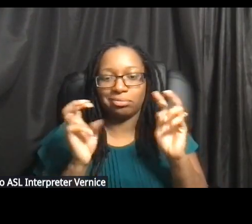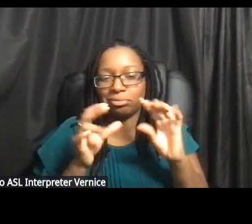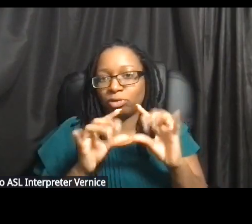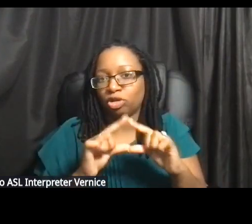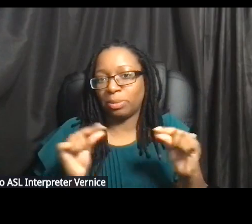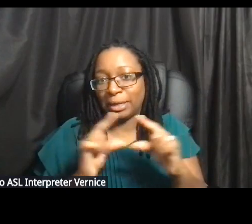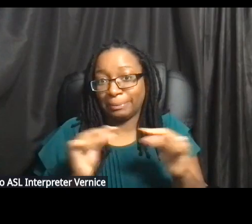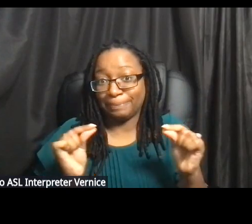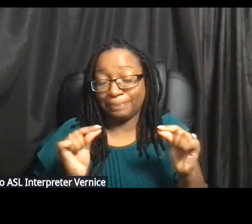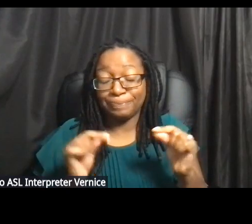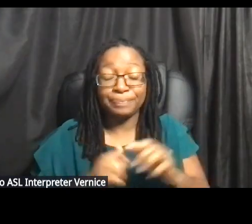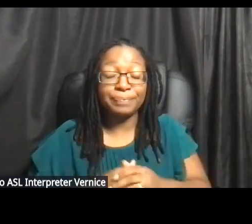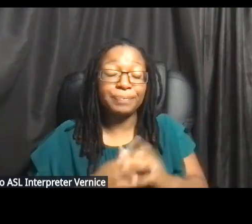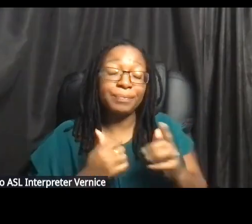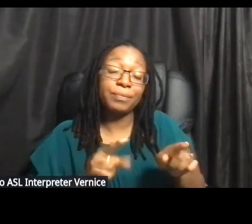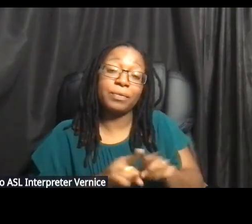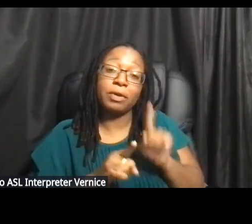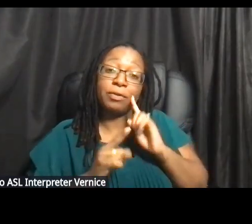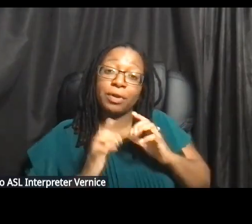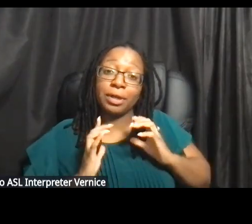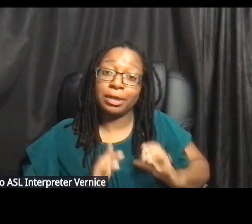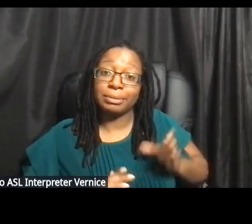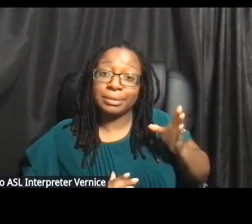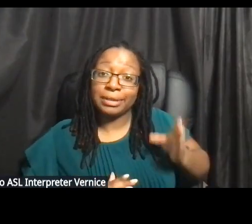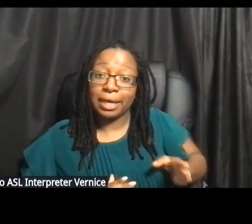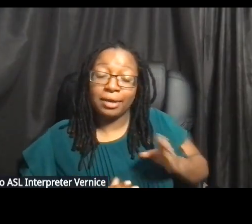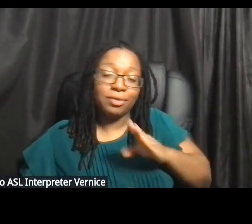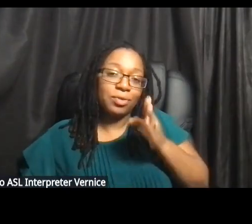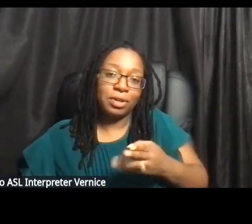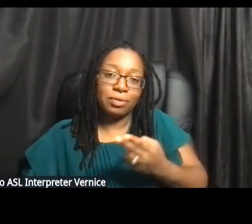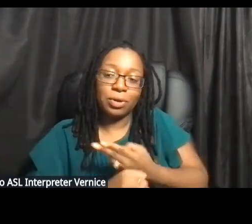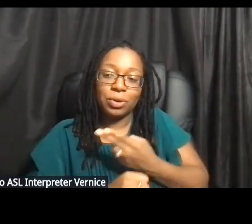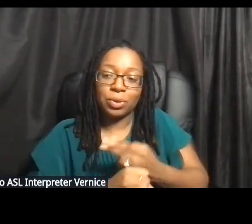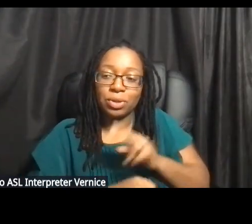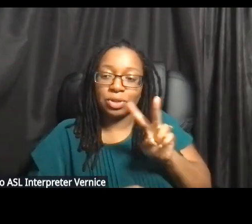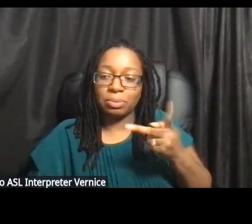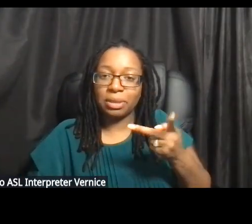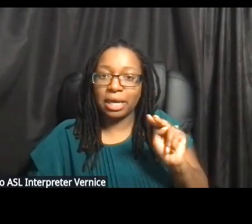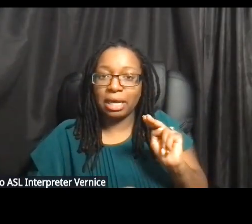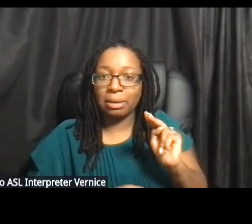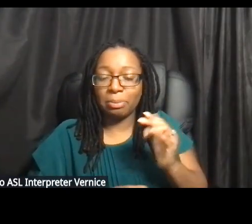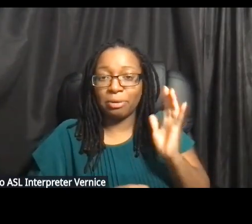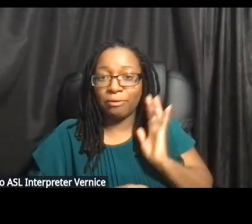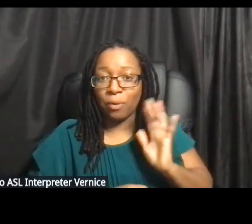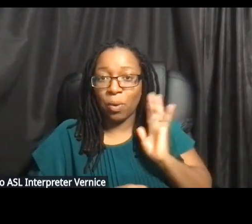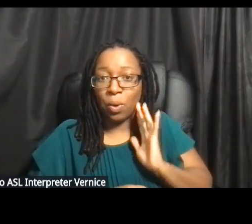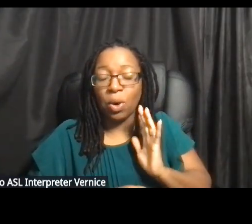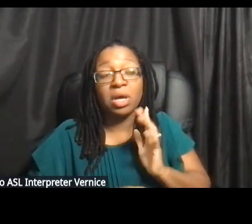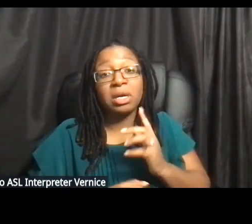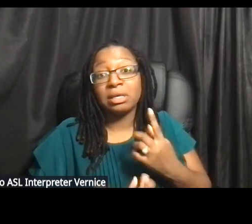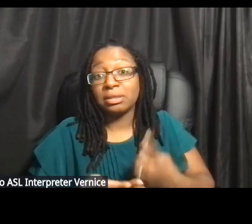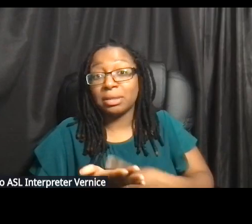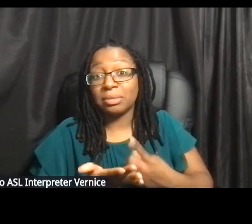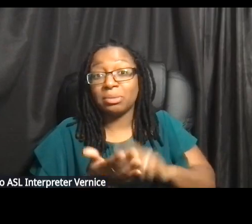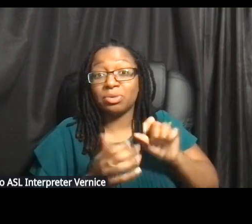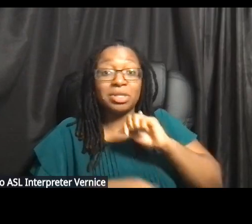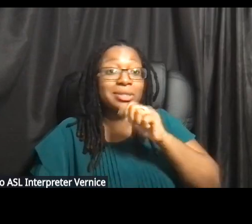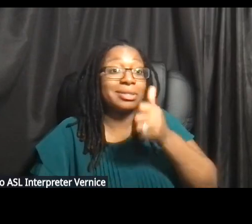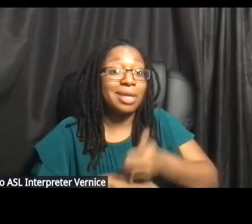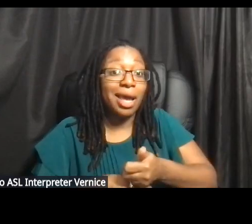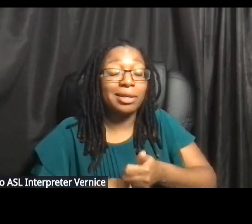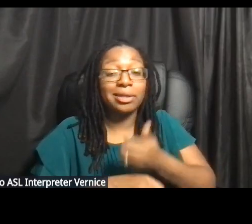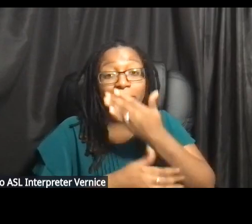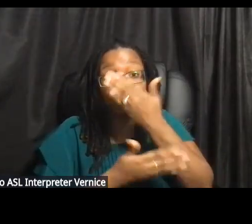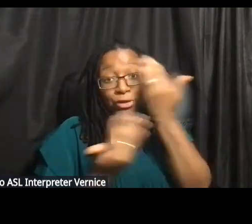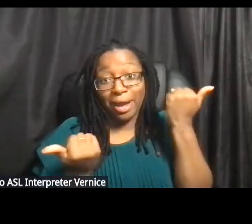on the user side, if you haven't used a VPN before, for the most part, this is something you can set and forget. Install it, turn it